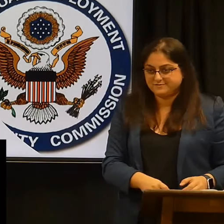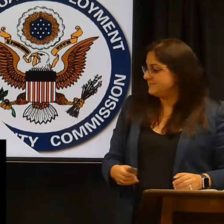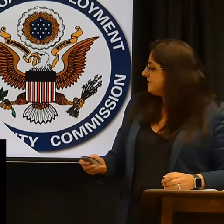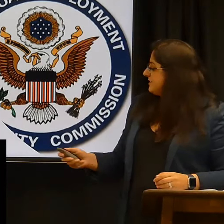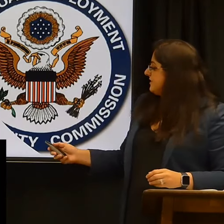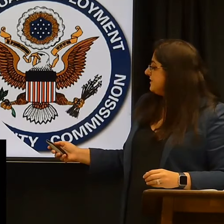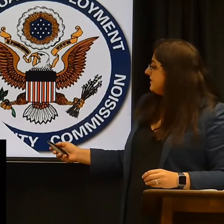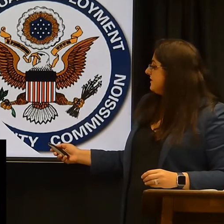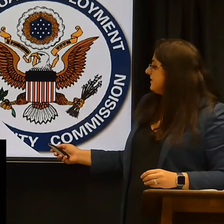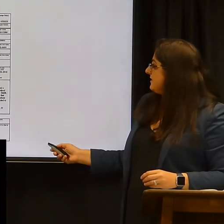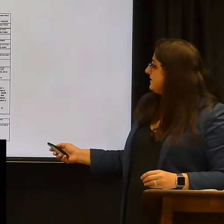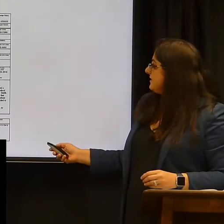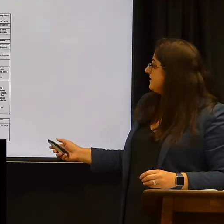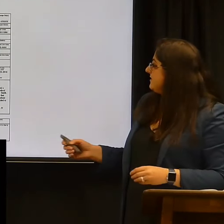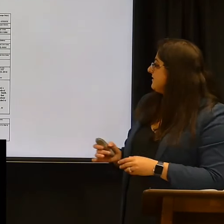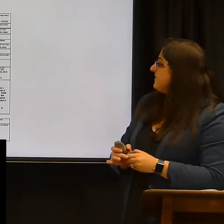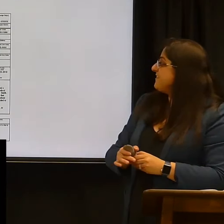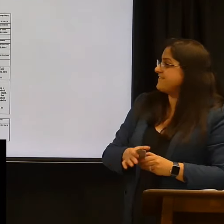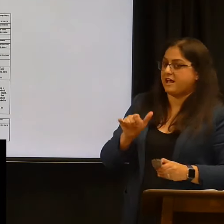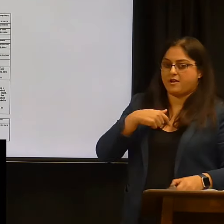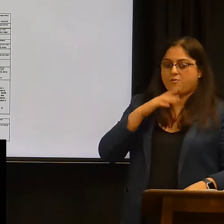to litigation, meaning to sue.